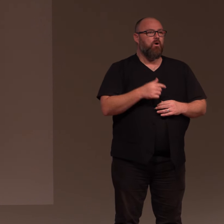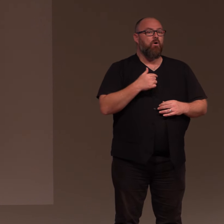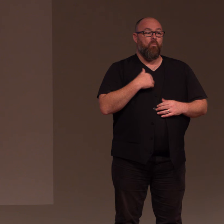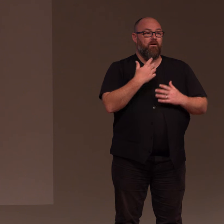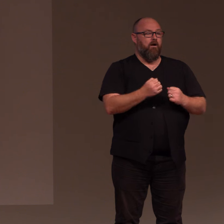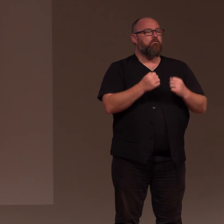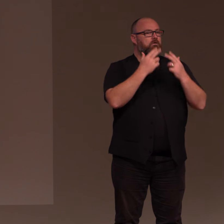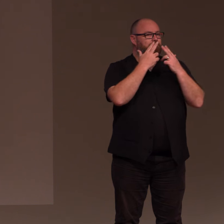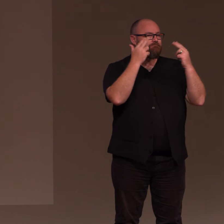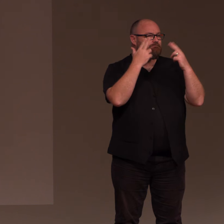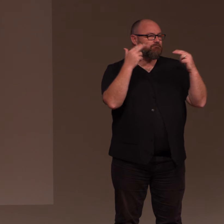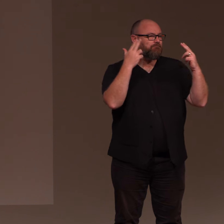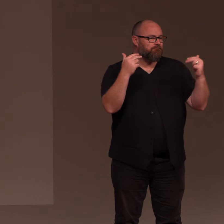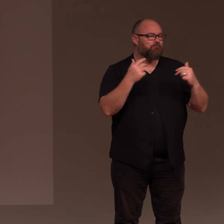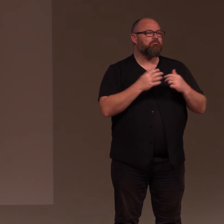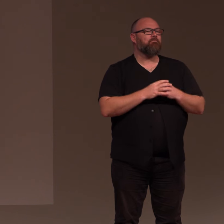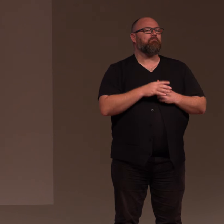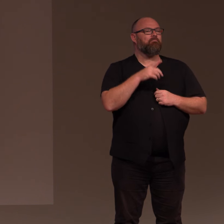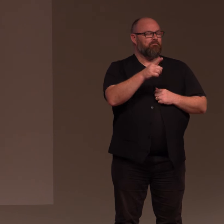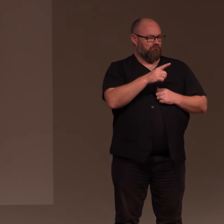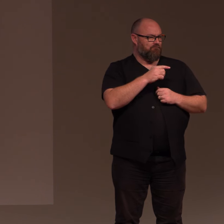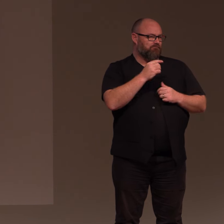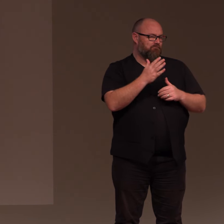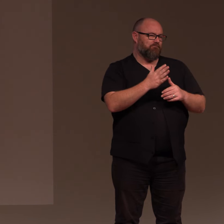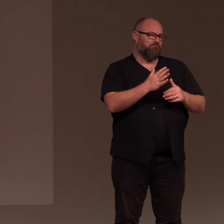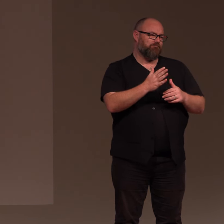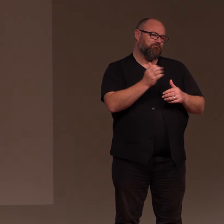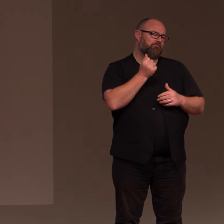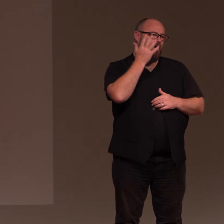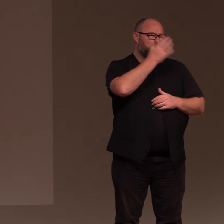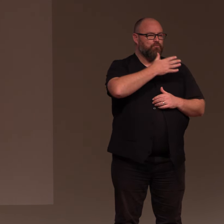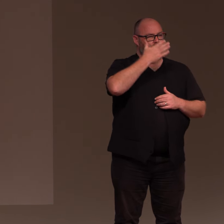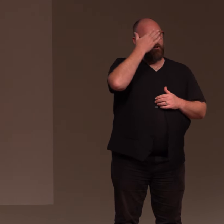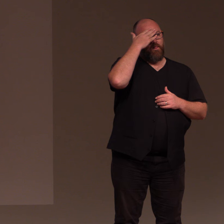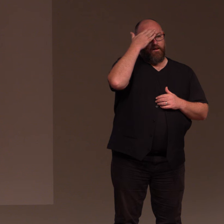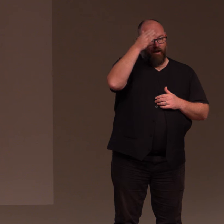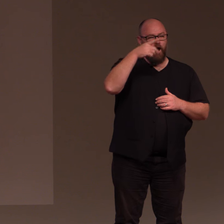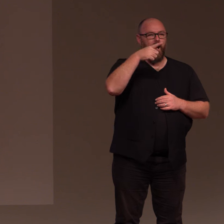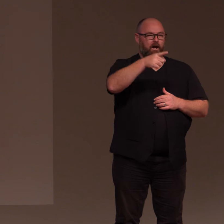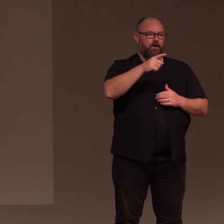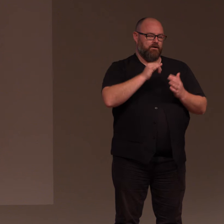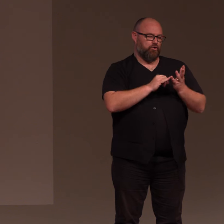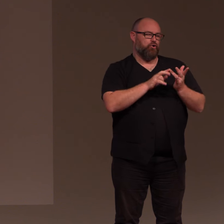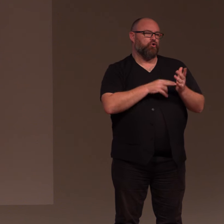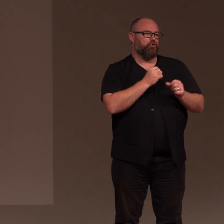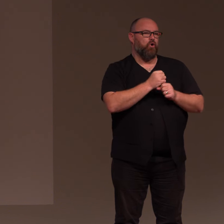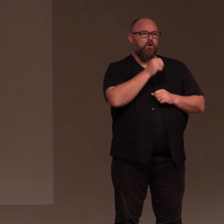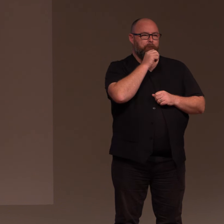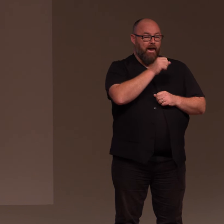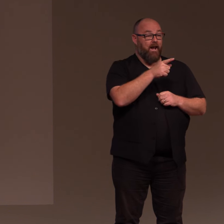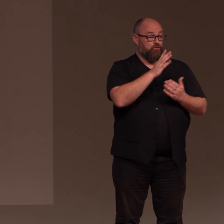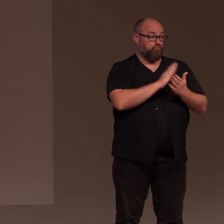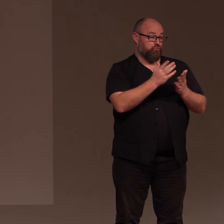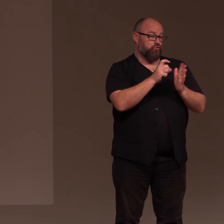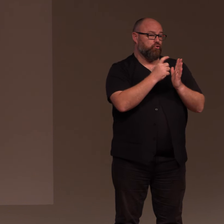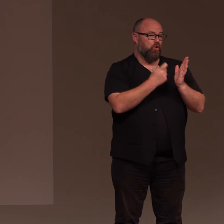was sung a song by an important Aboriginal elder, songman, healer. He's a doctor now in Aboriginal culture.